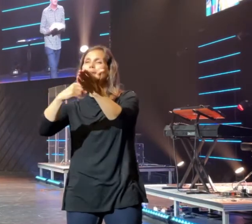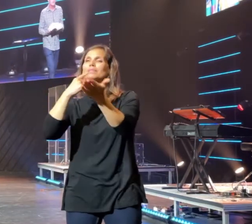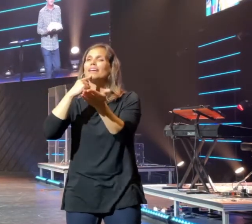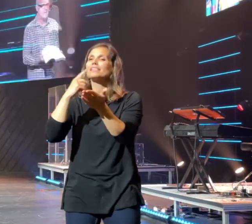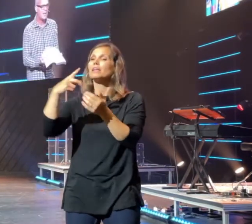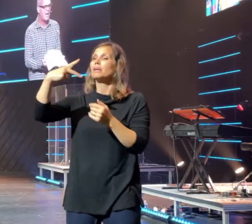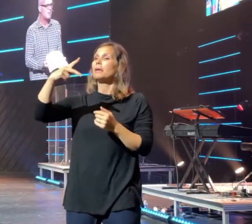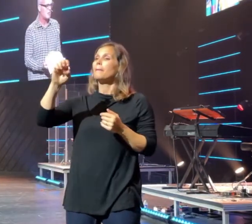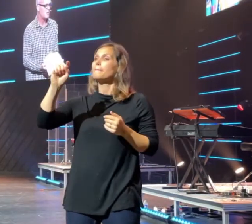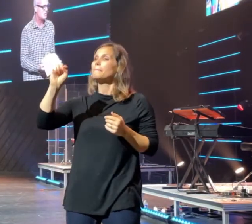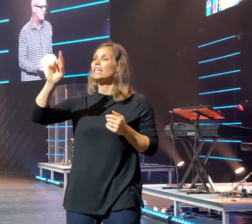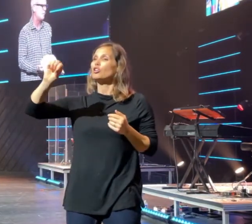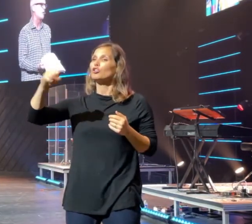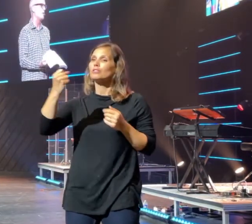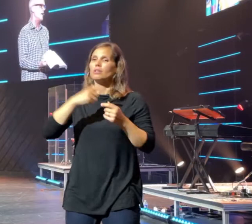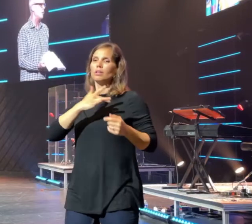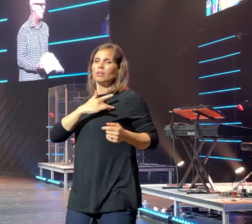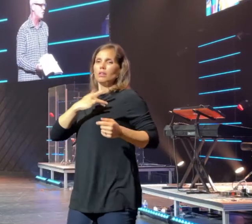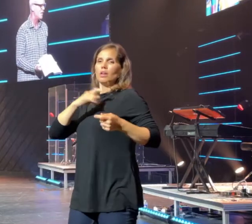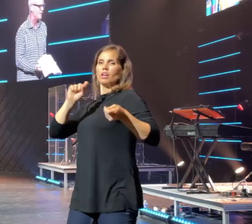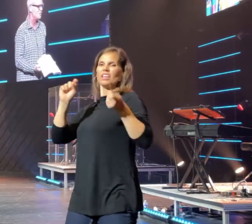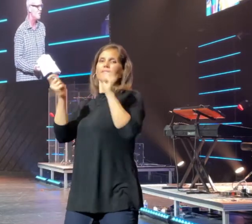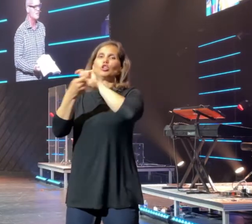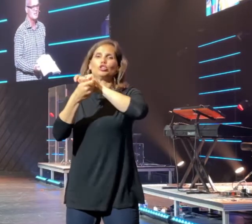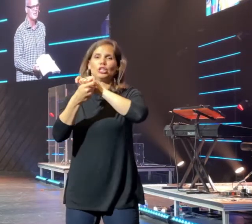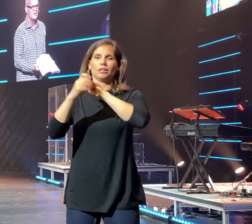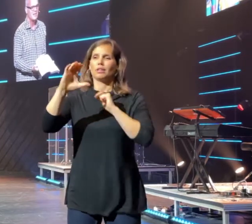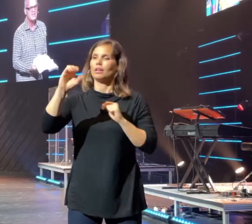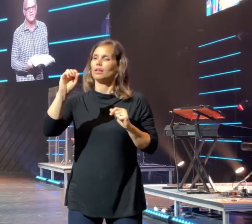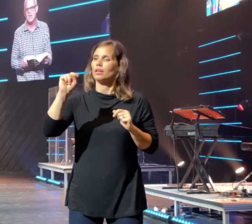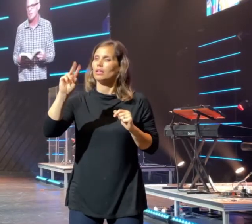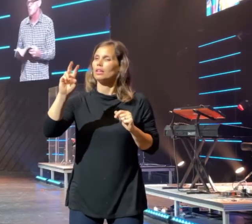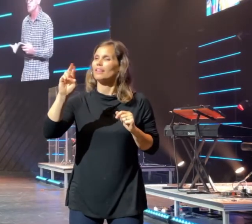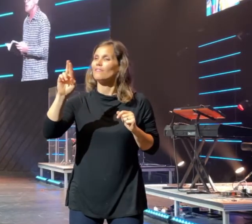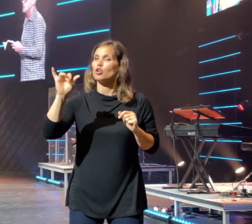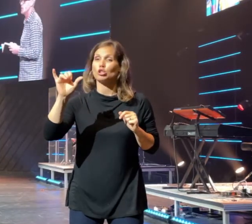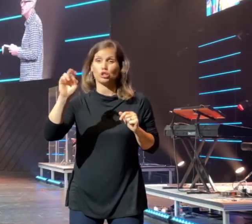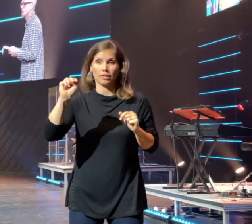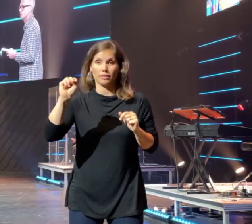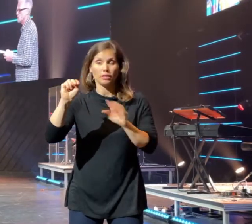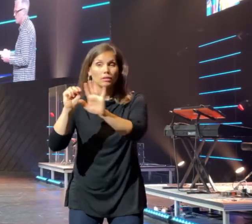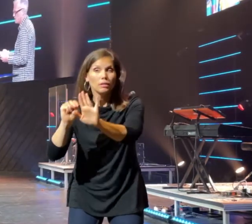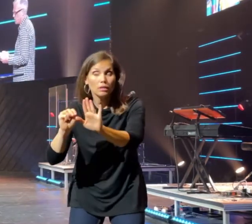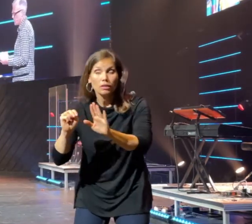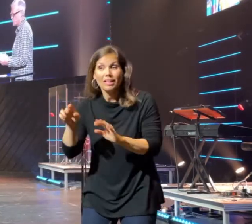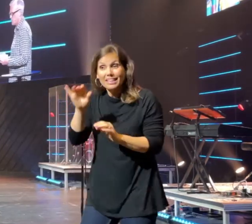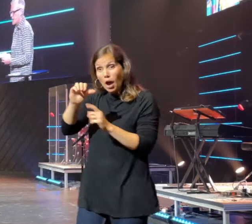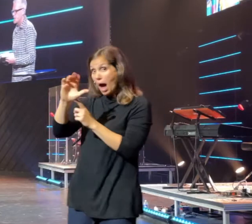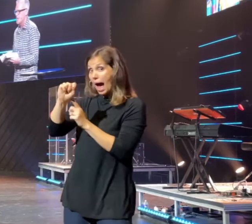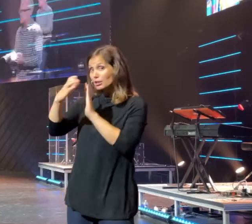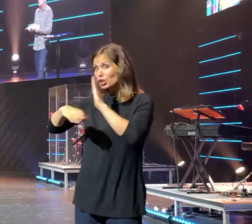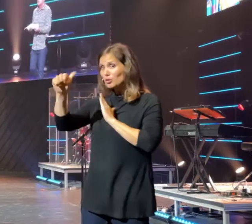Peter when he became a Christian. It happened a long time ago when he was hanging out with Jesus. It's talking about when Peter, this is what they, you know, after the